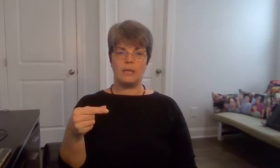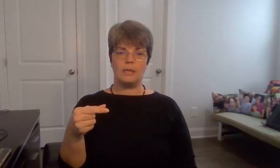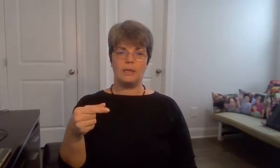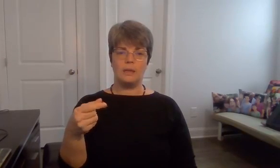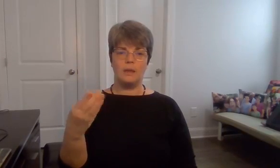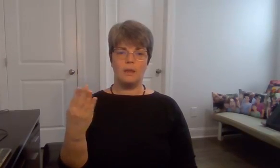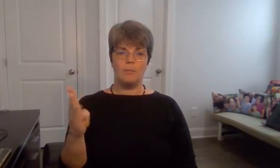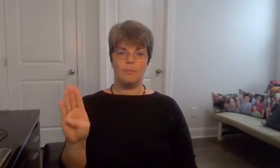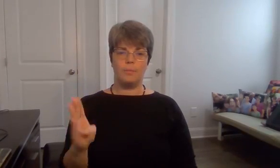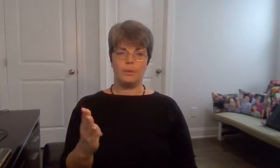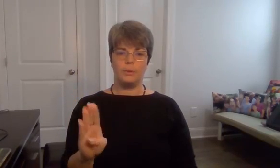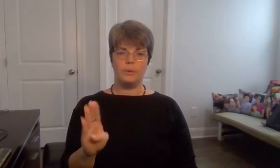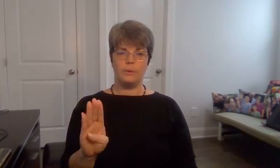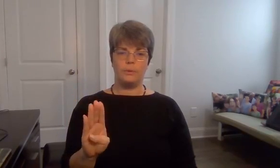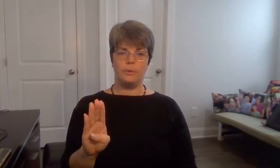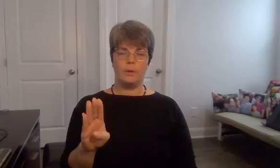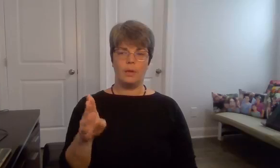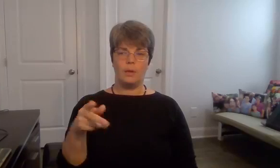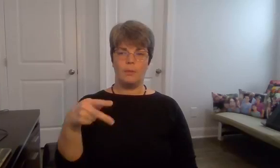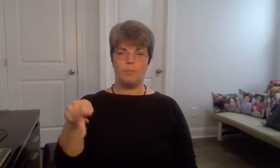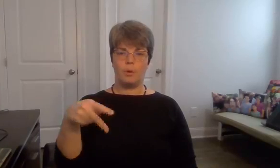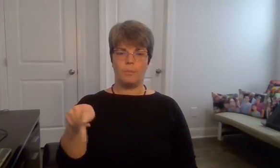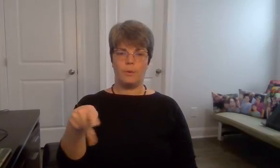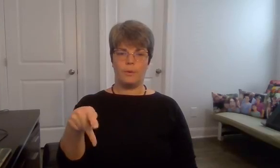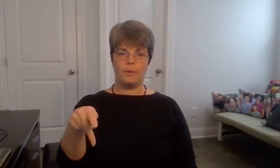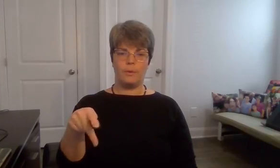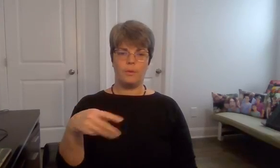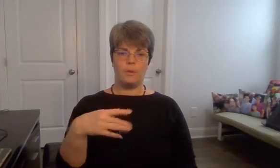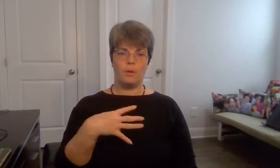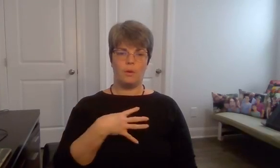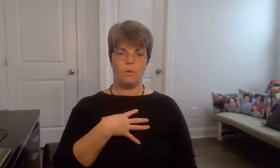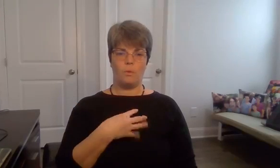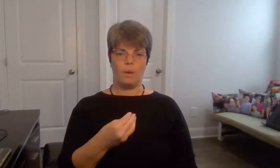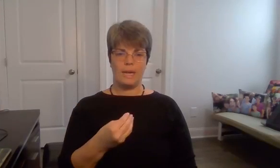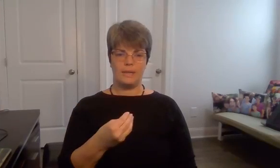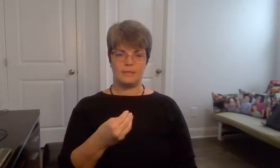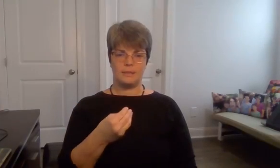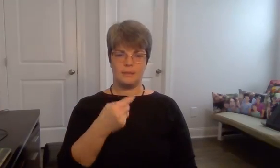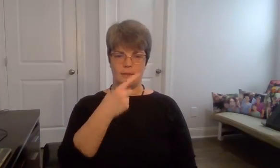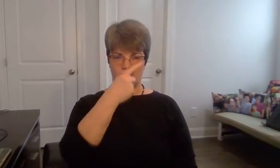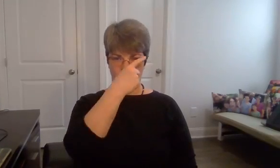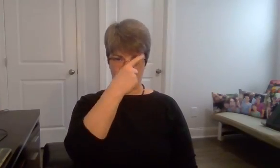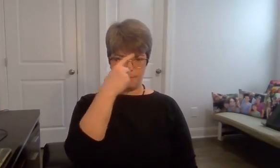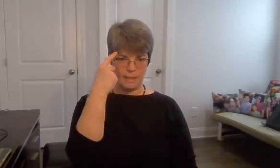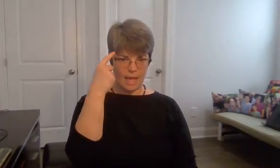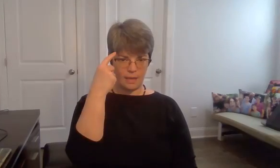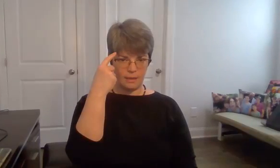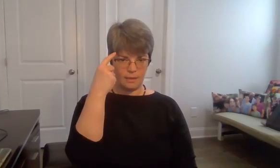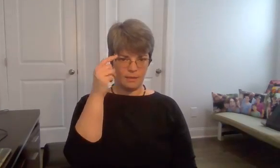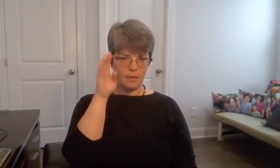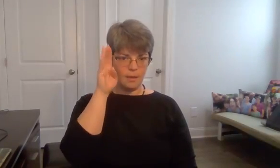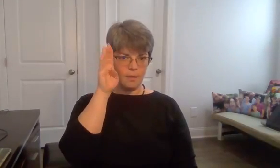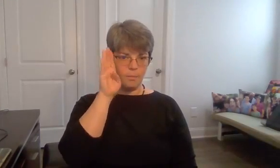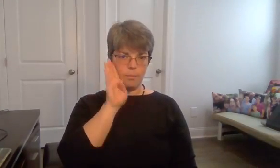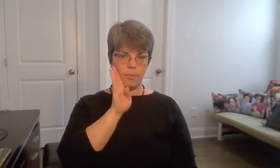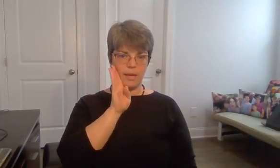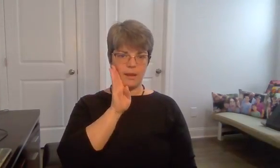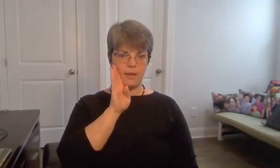green, blue, purple, white, black,